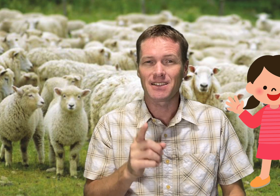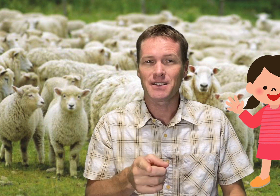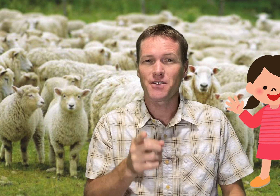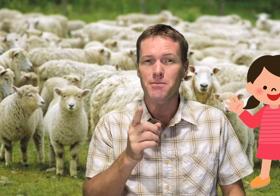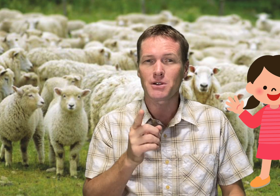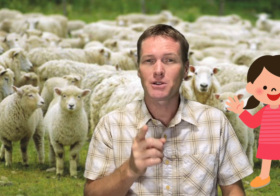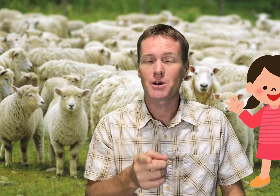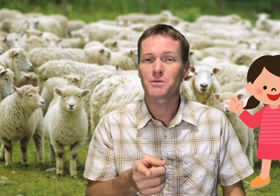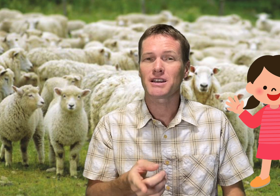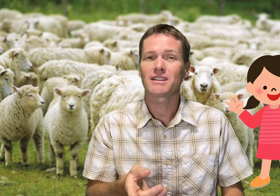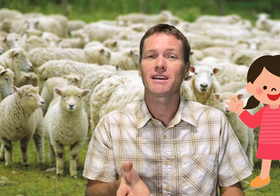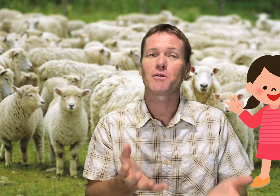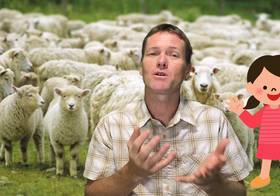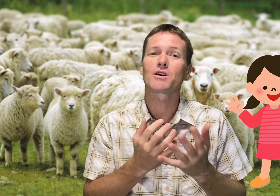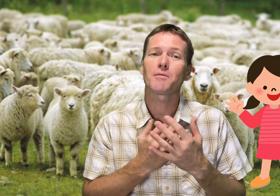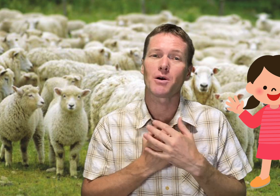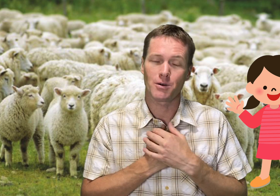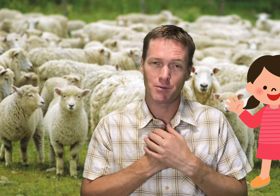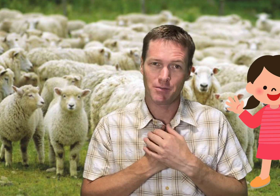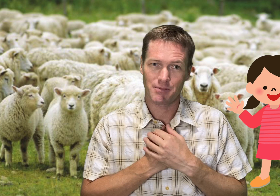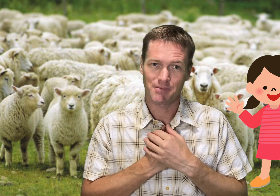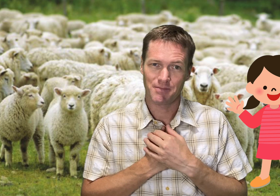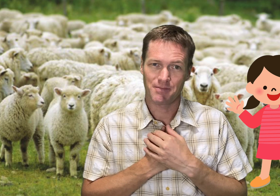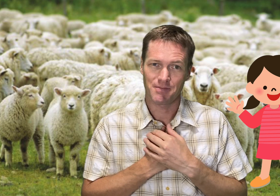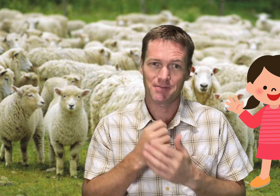Leave them alone and they will come home,